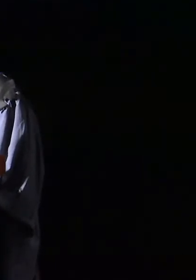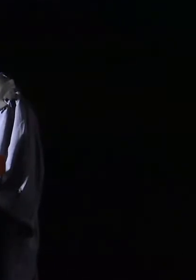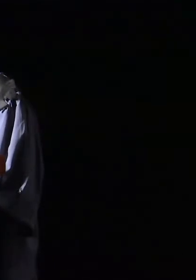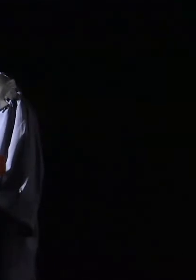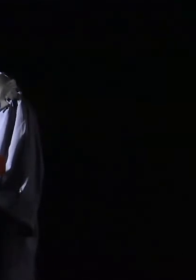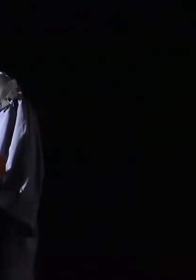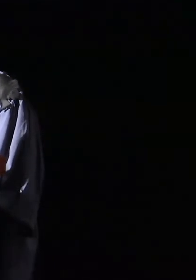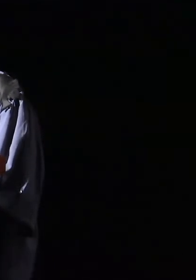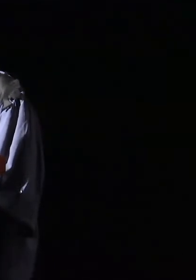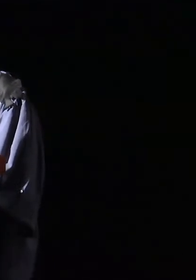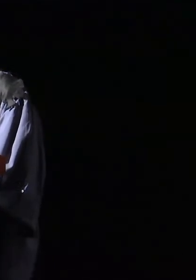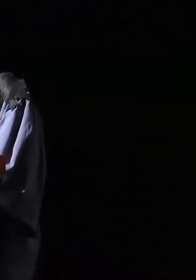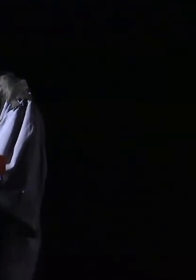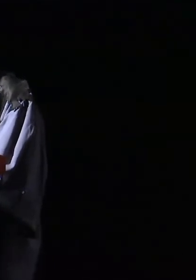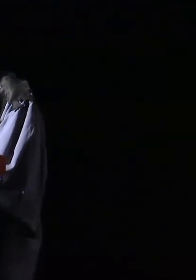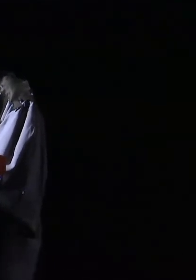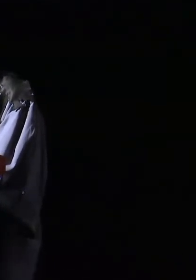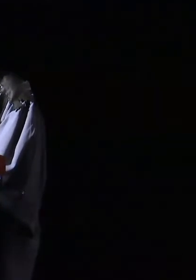Shepard.